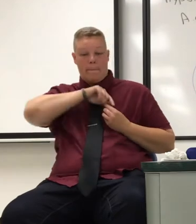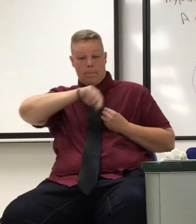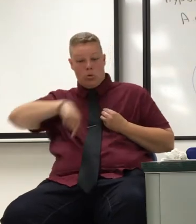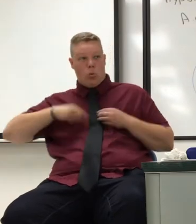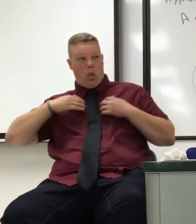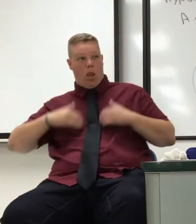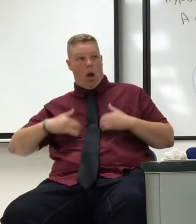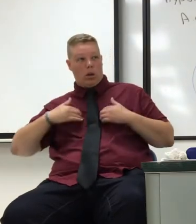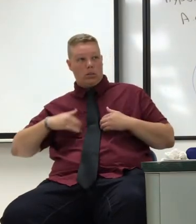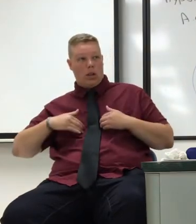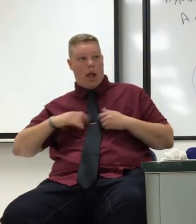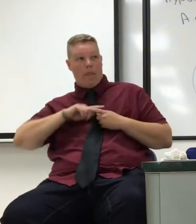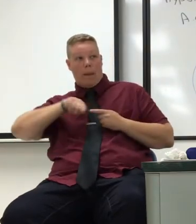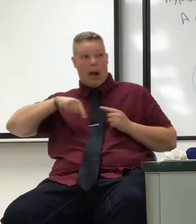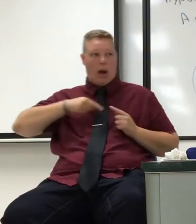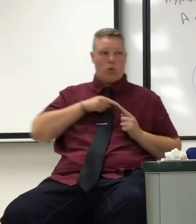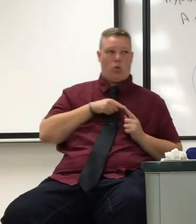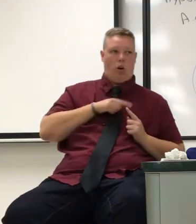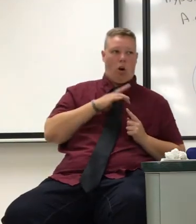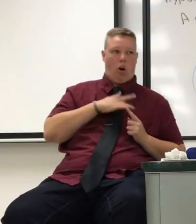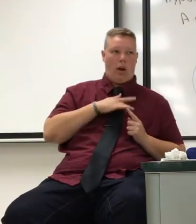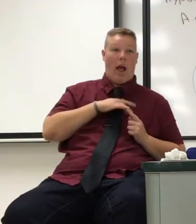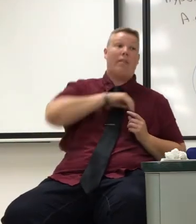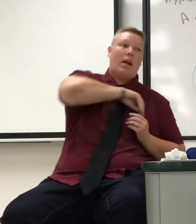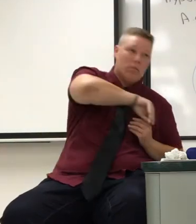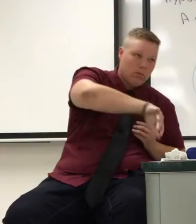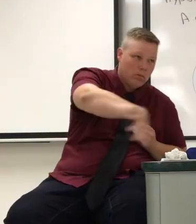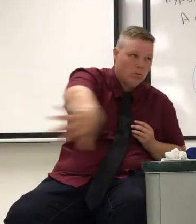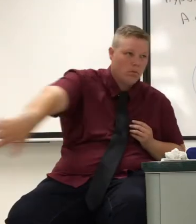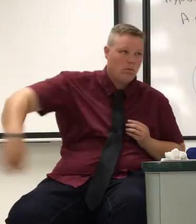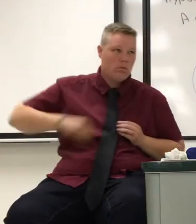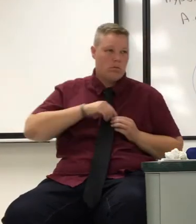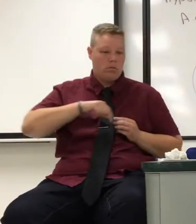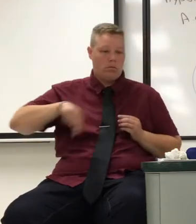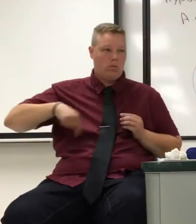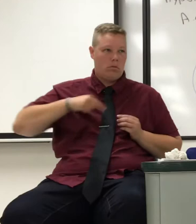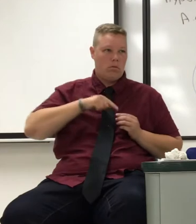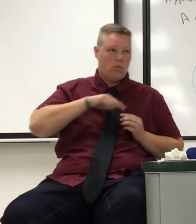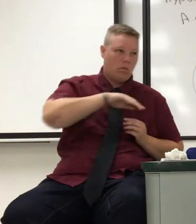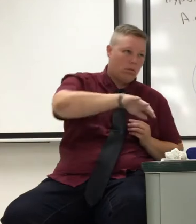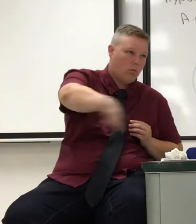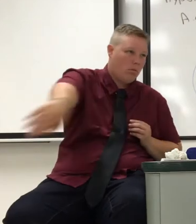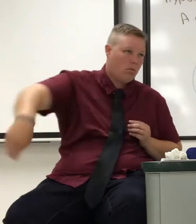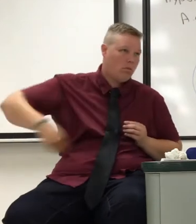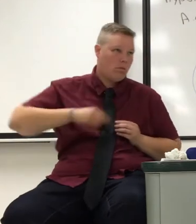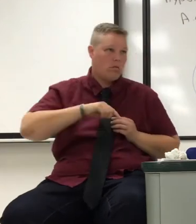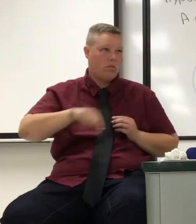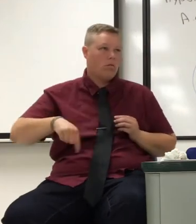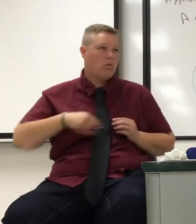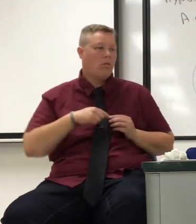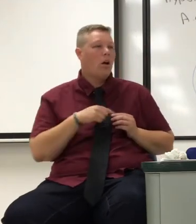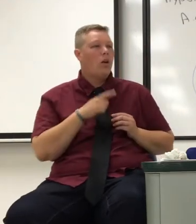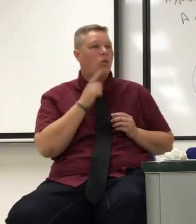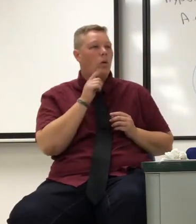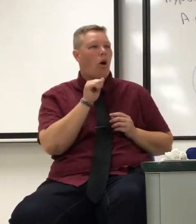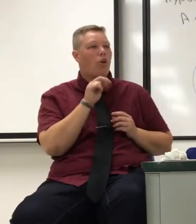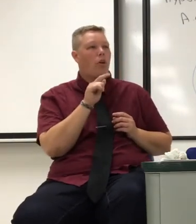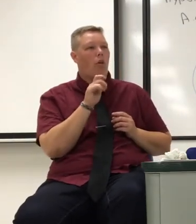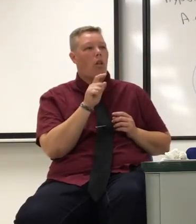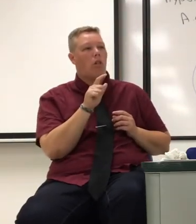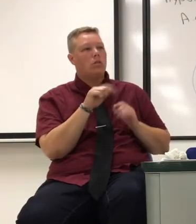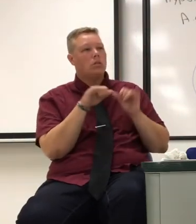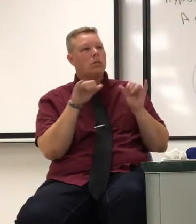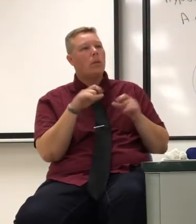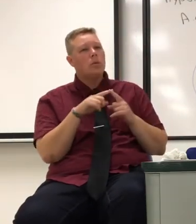again, and then the heart will then pump you out again into the arterial system to the target. Eventually,